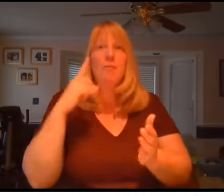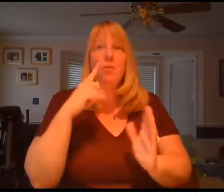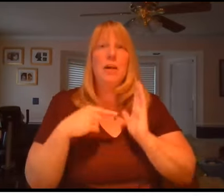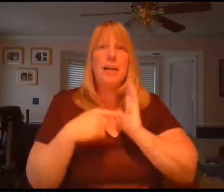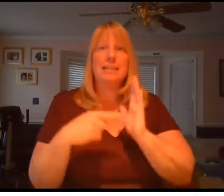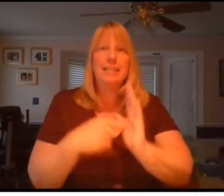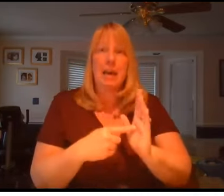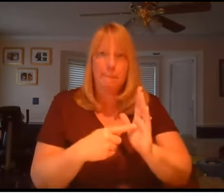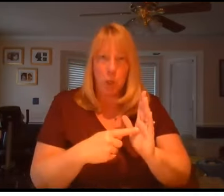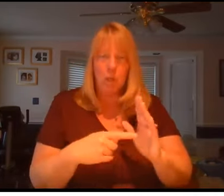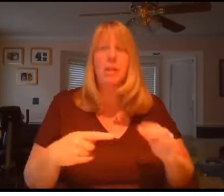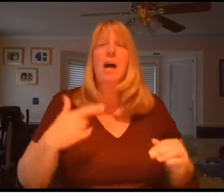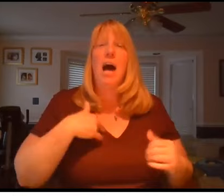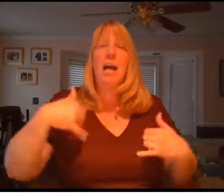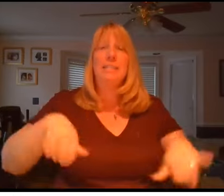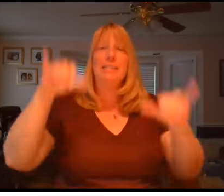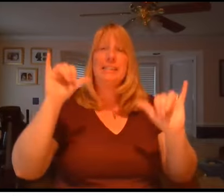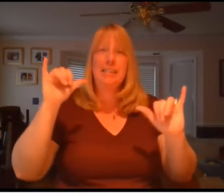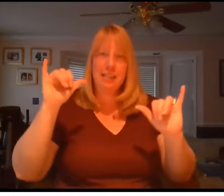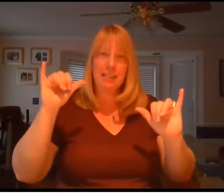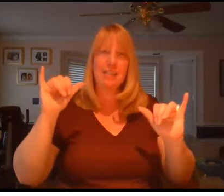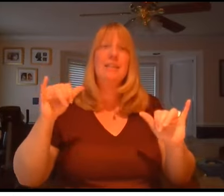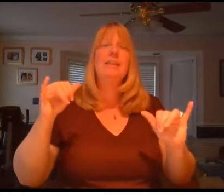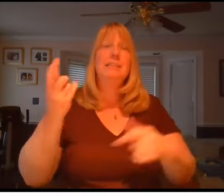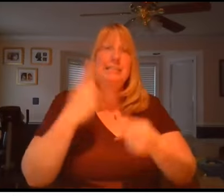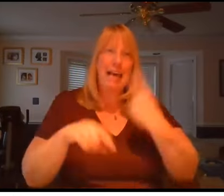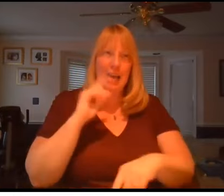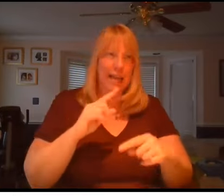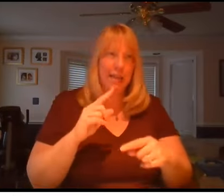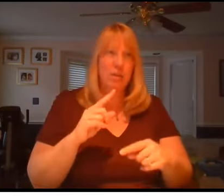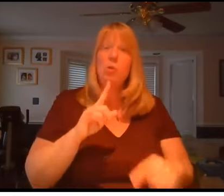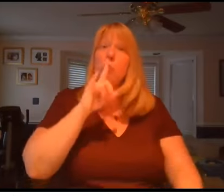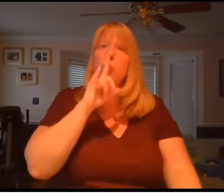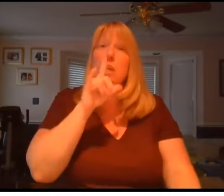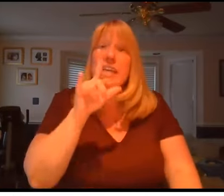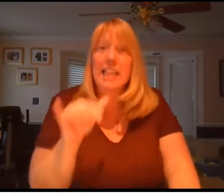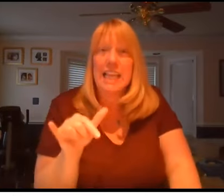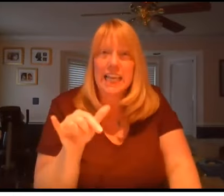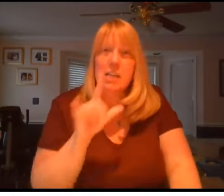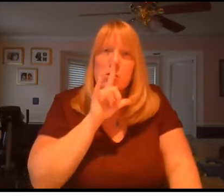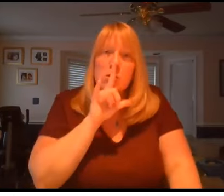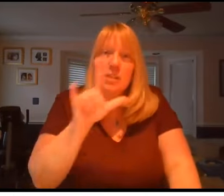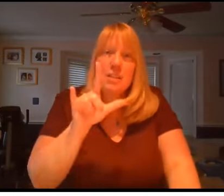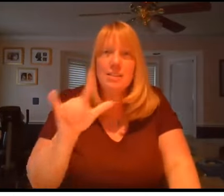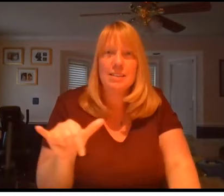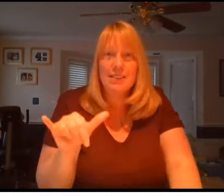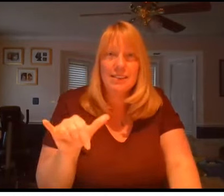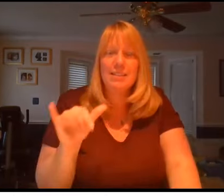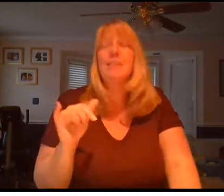now and again. For example, I still sign really with